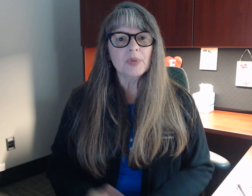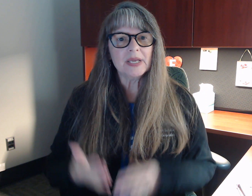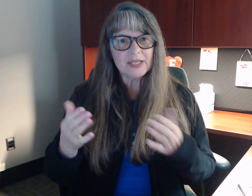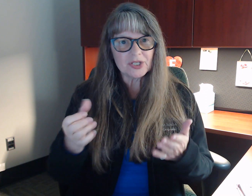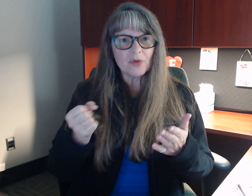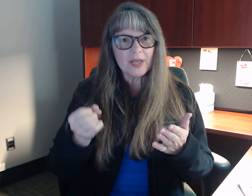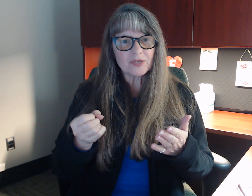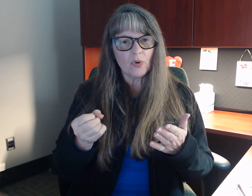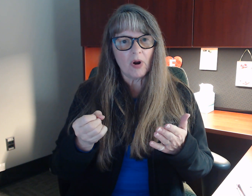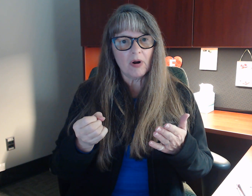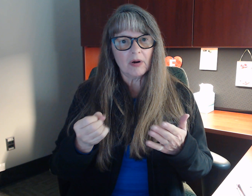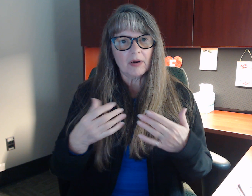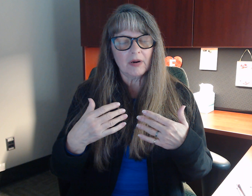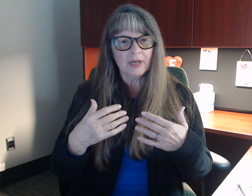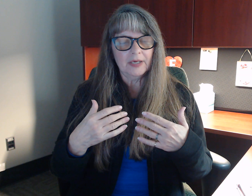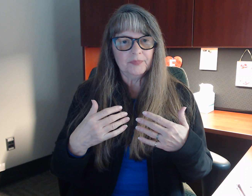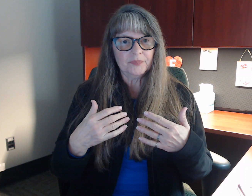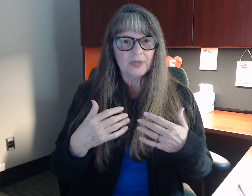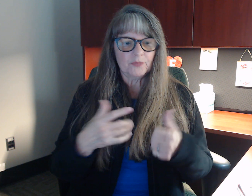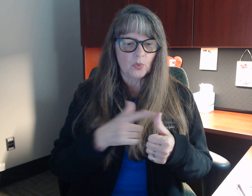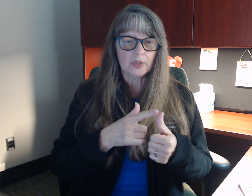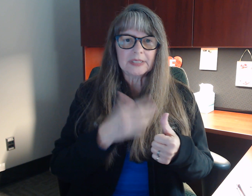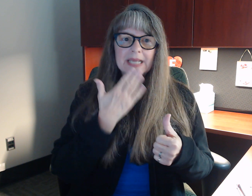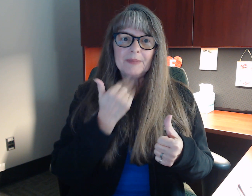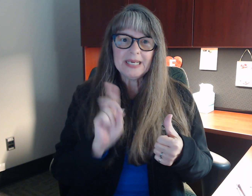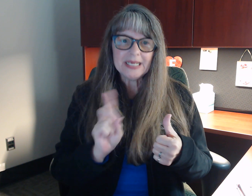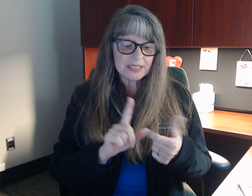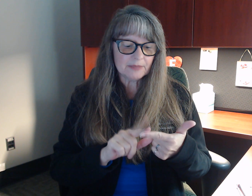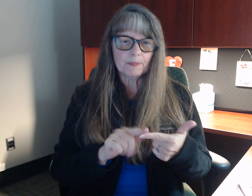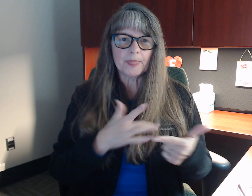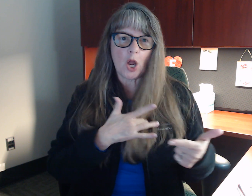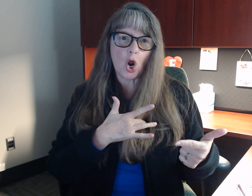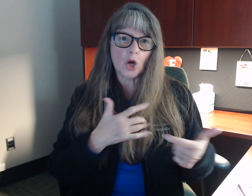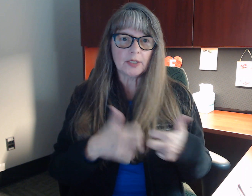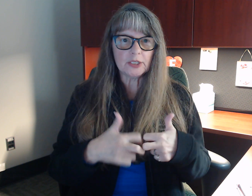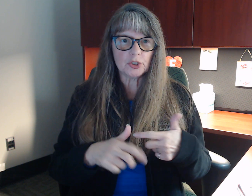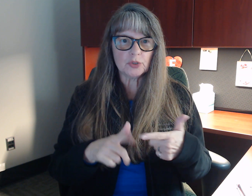And so that's for our for diabetes, heart issues,